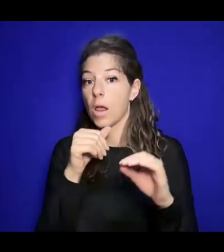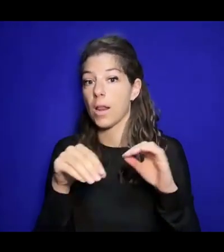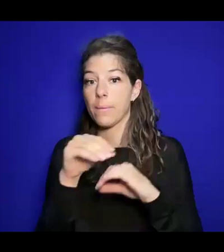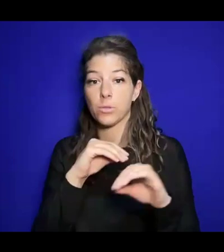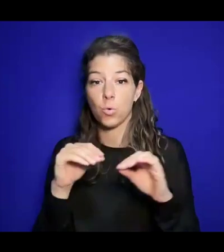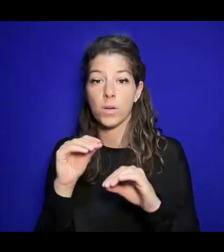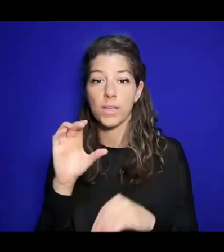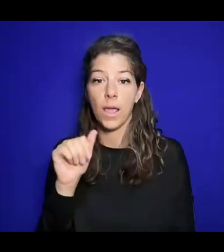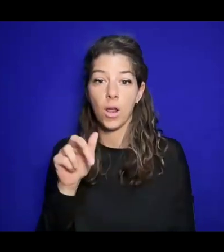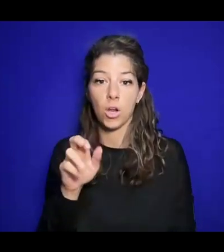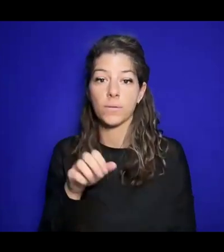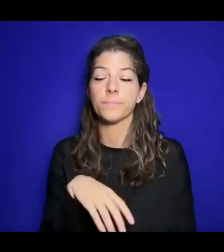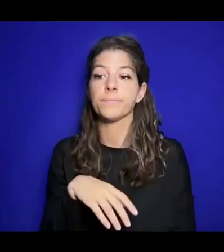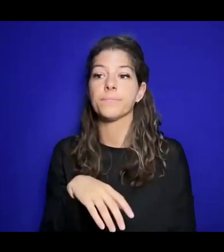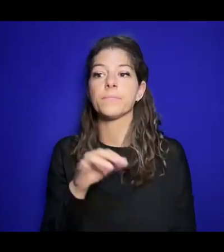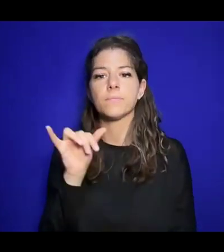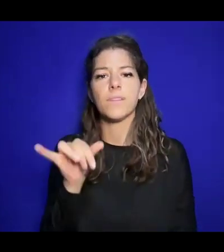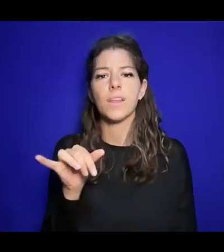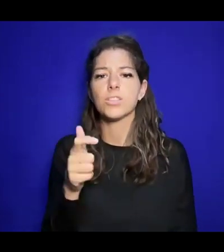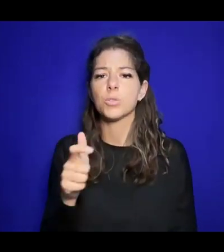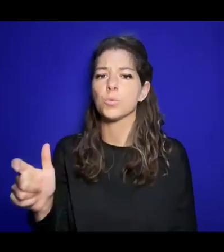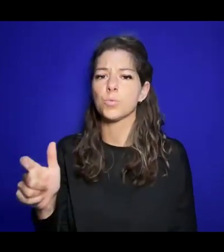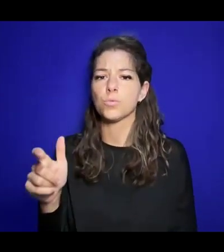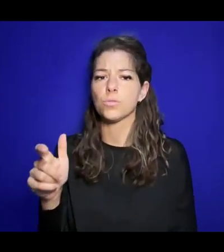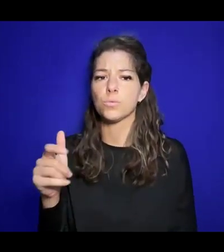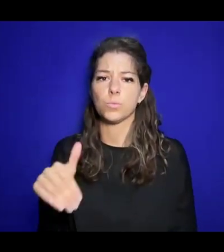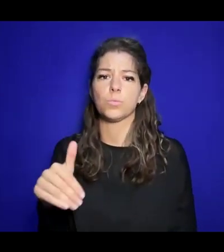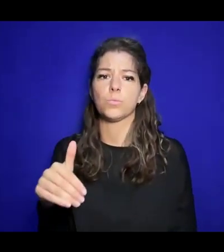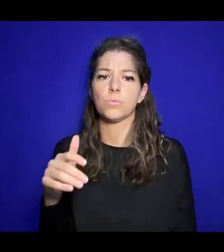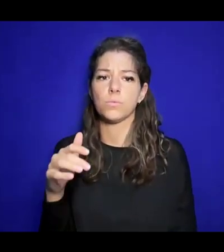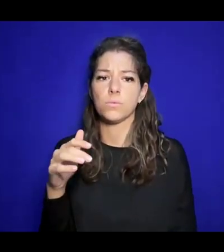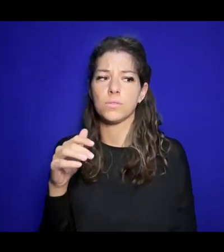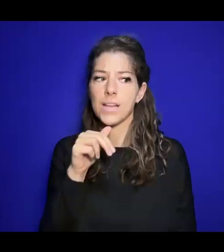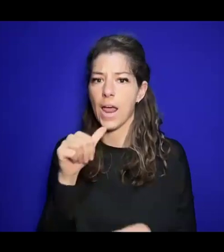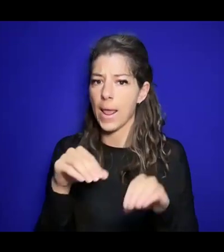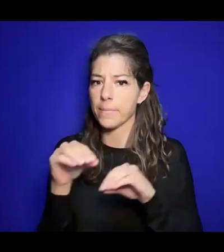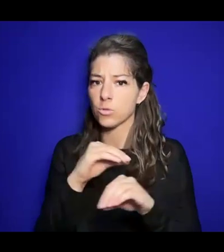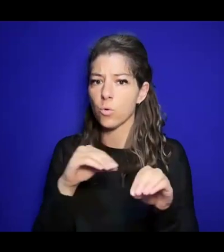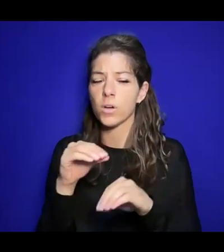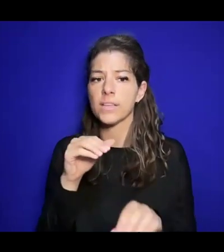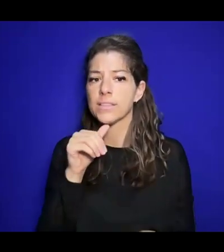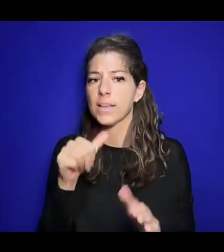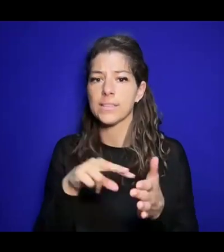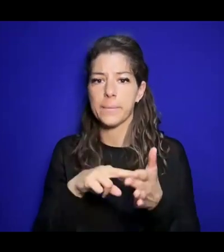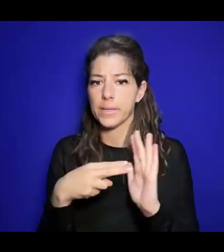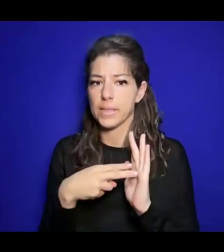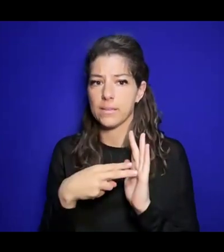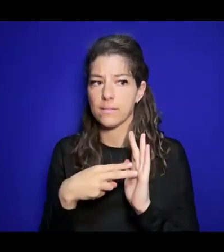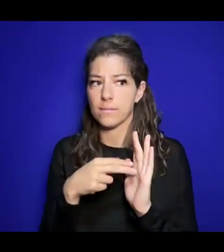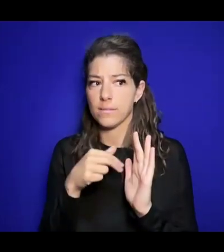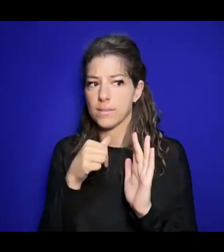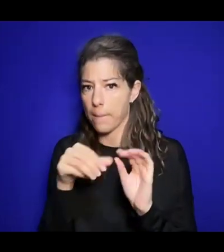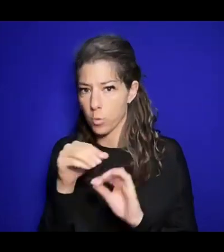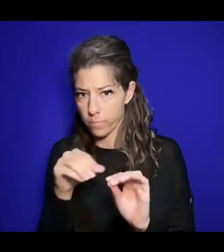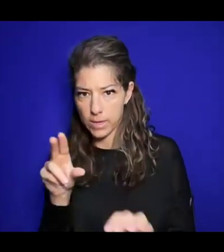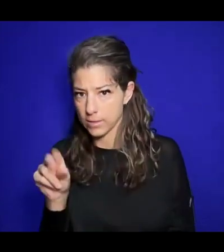care? And so, that is a huge blow, because being non-ambulatory does not mean